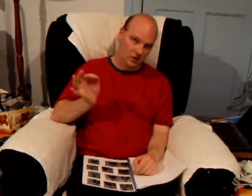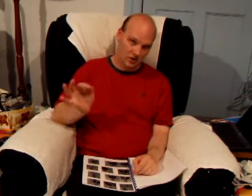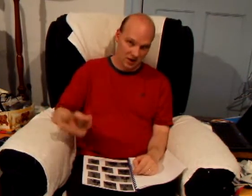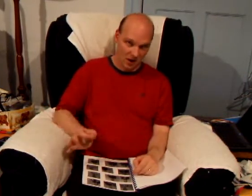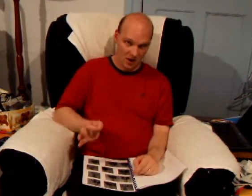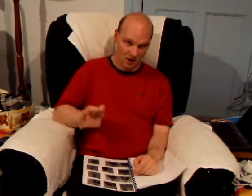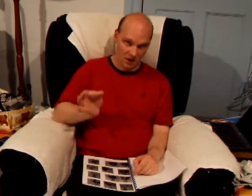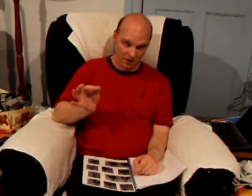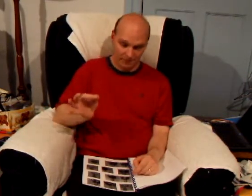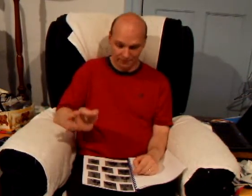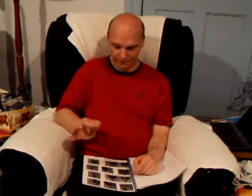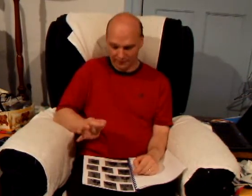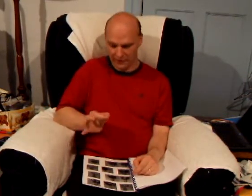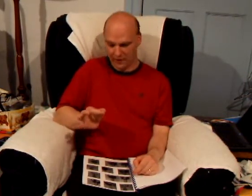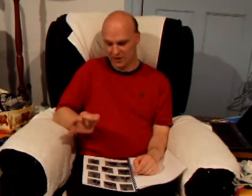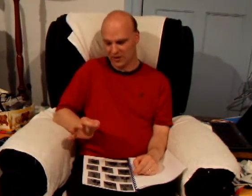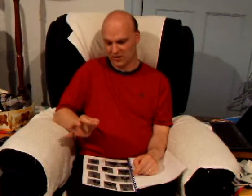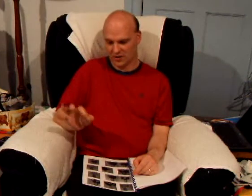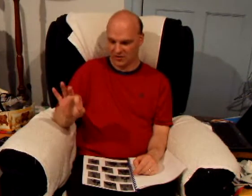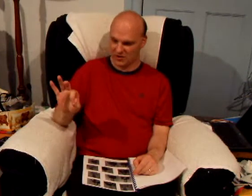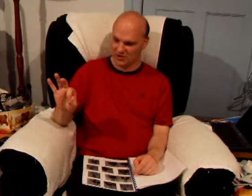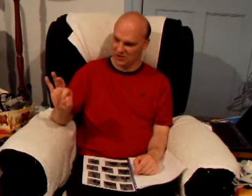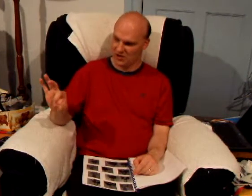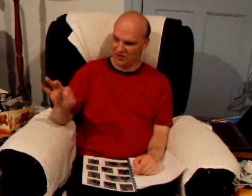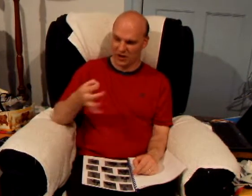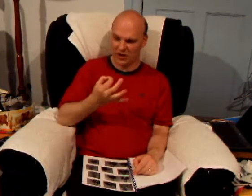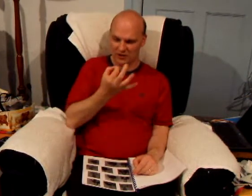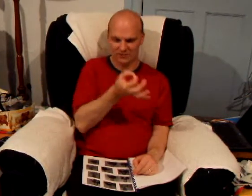Long time, so it's kind of like a,